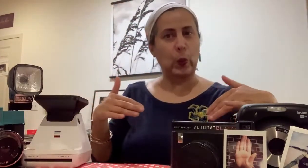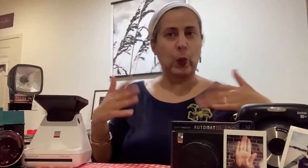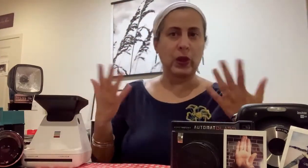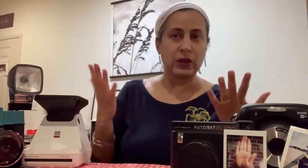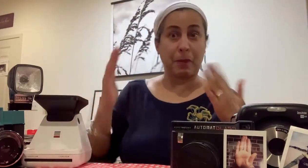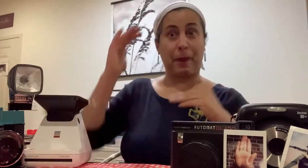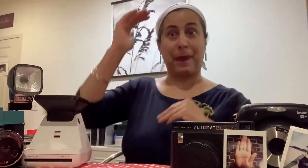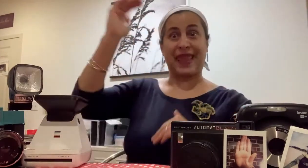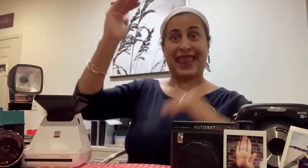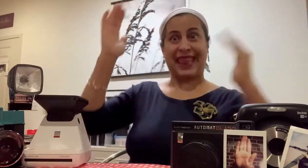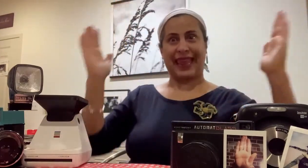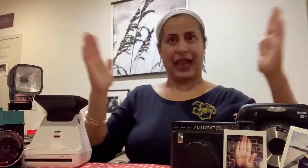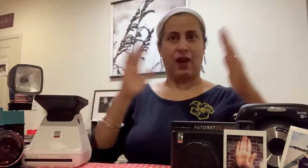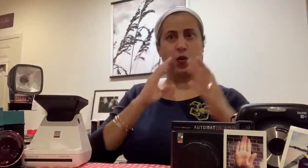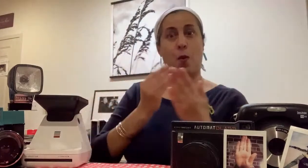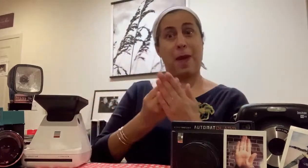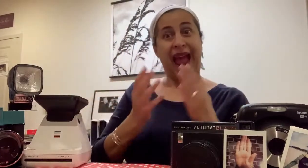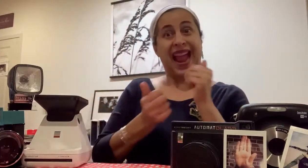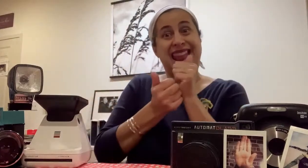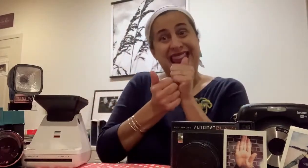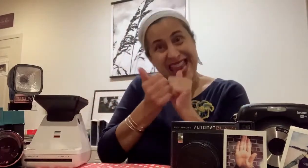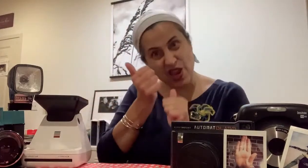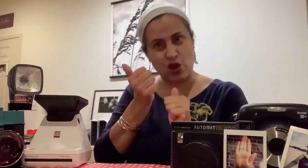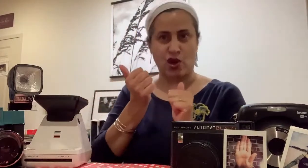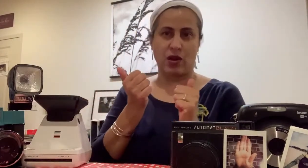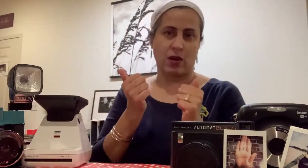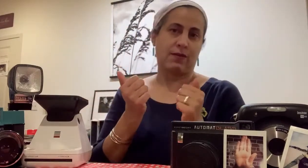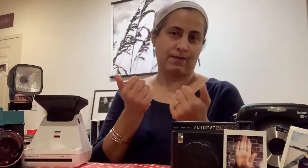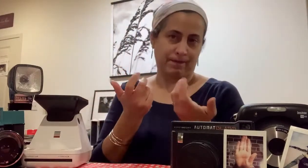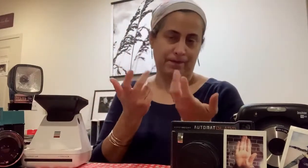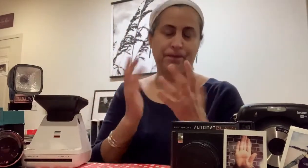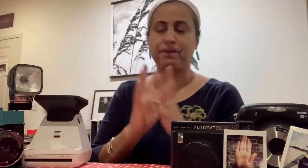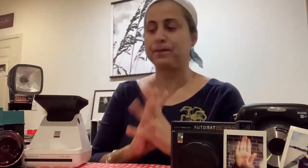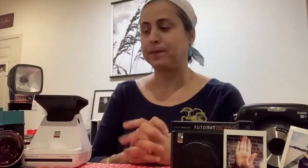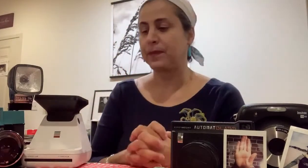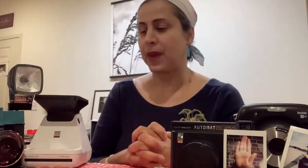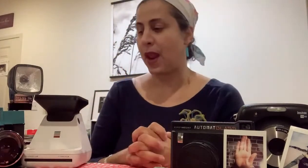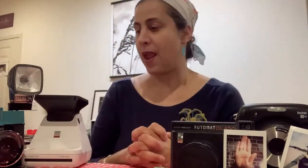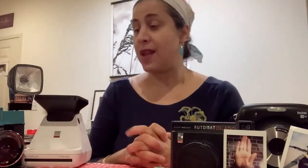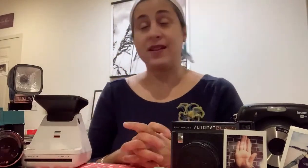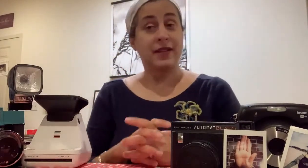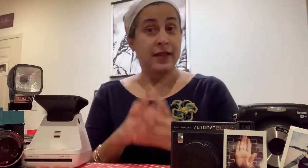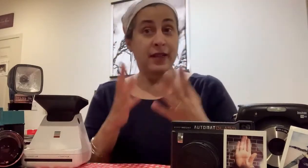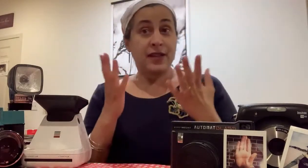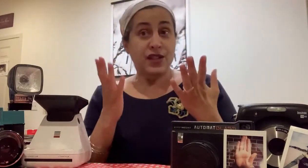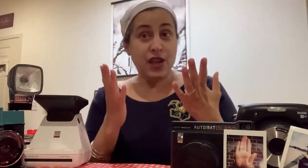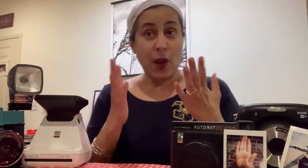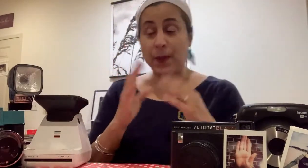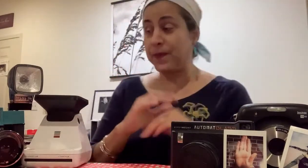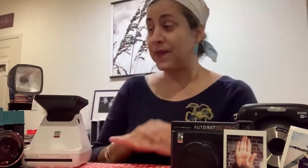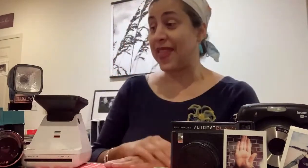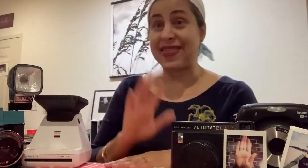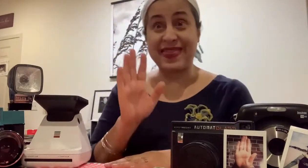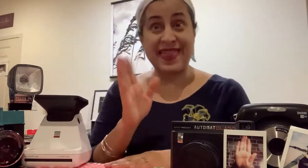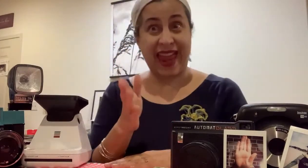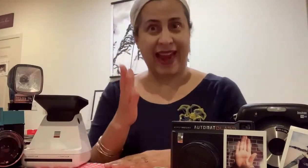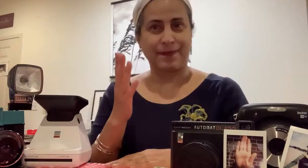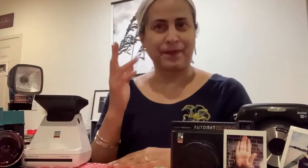per sheet around the late 80s and 90s. So quite expensive during that time.